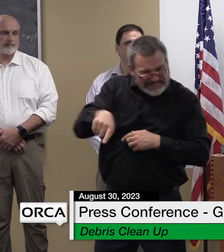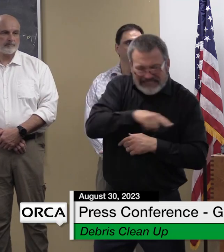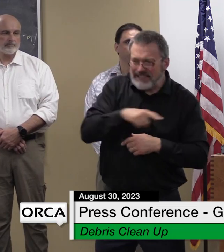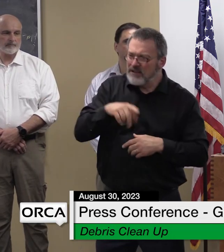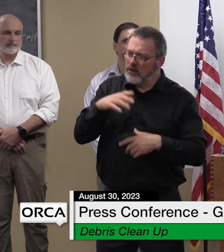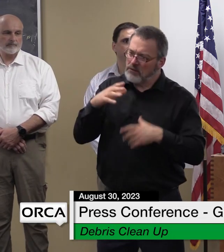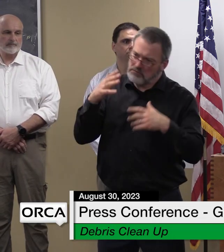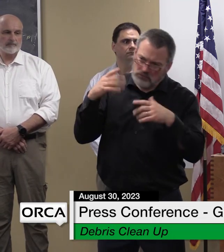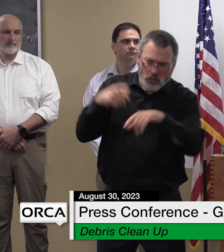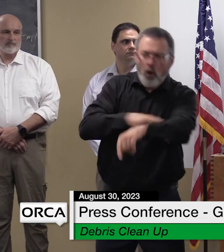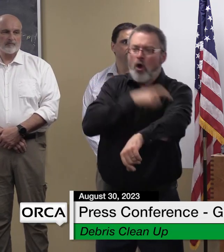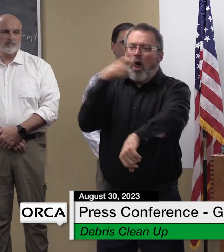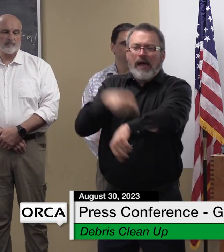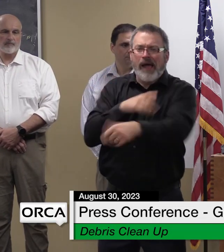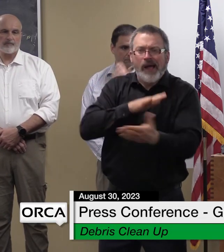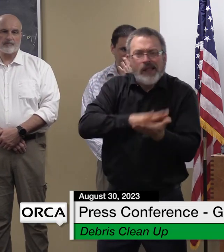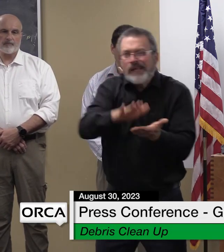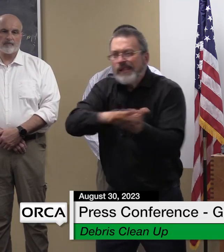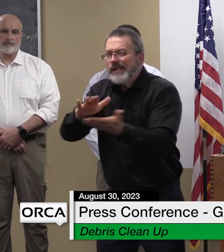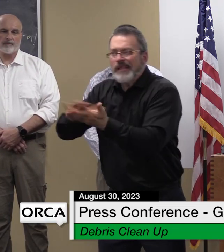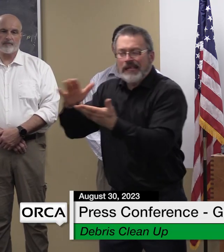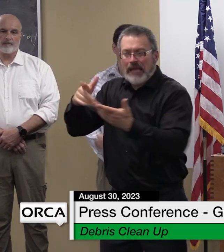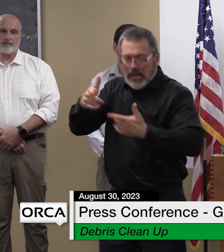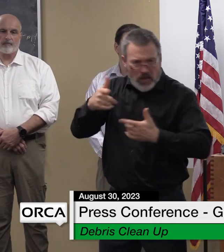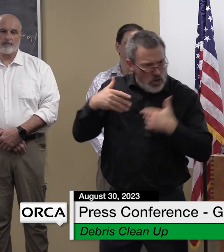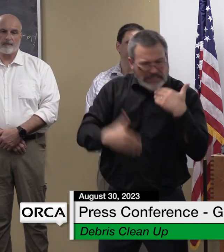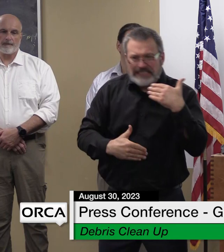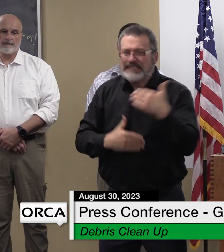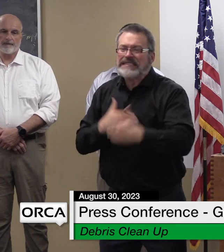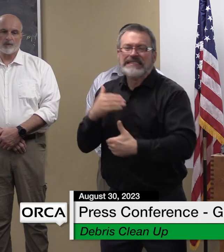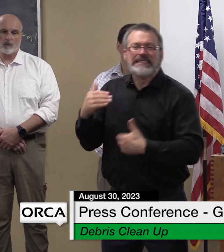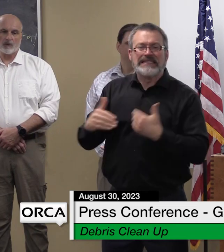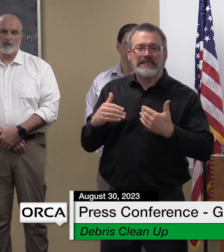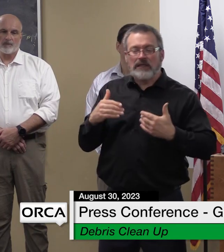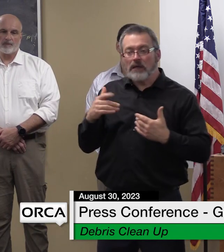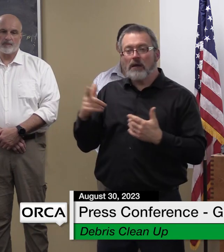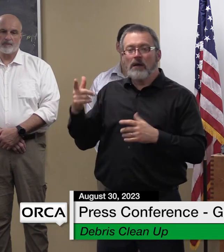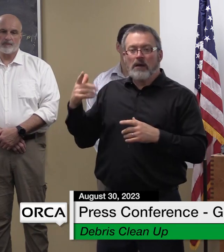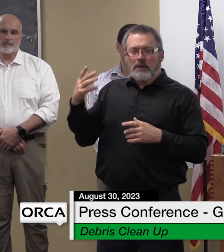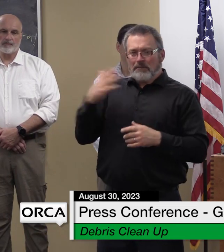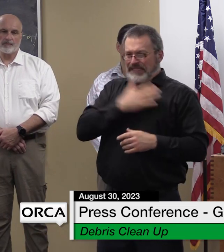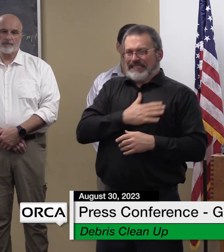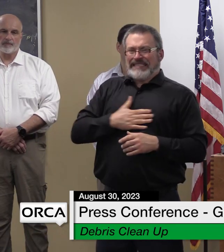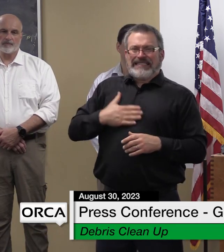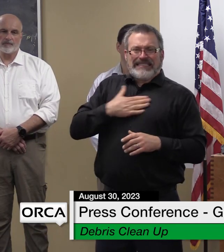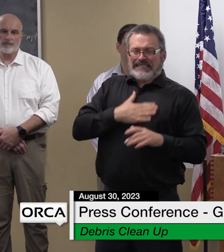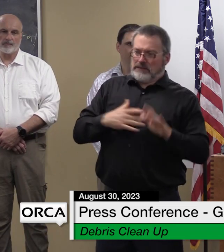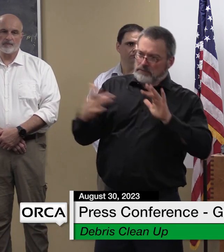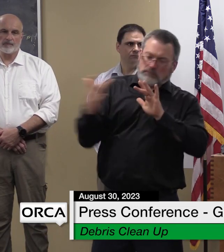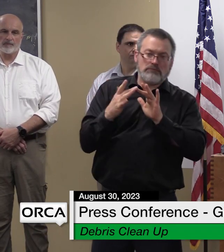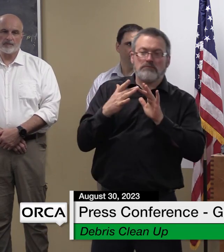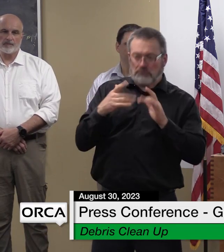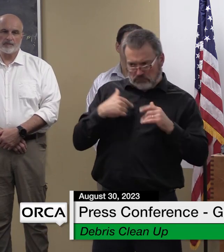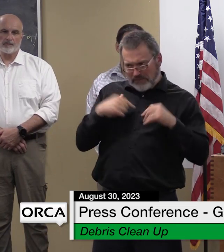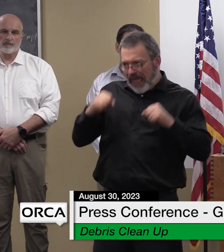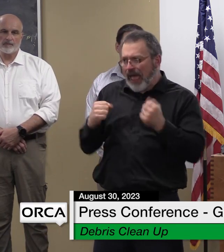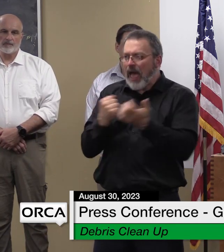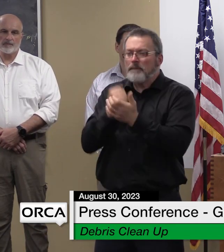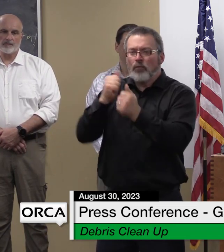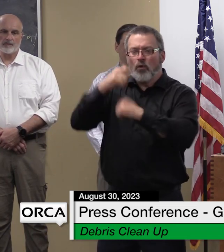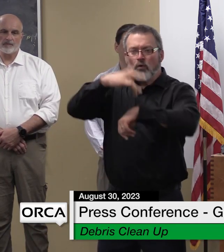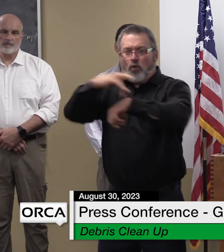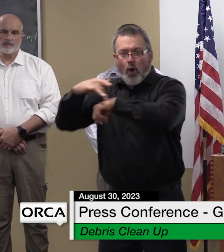to be watching the news or looking on social media, please spread the word about these grants, because it is our goal